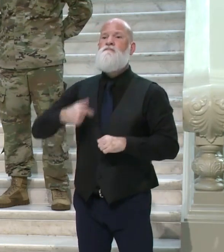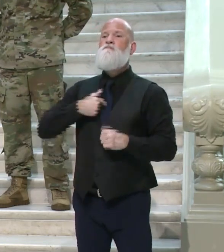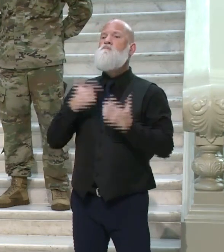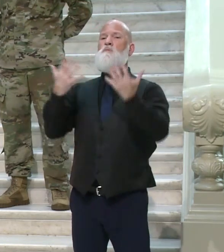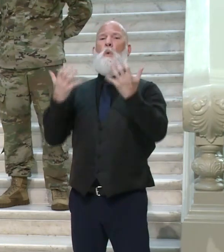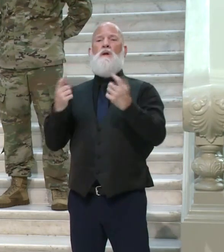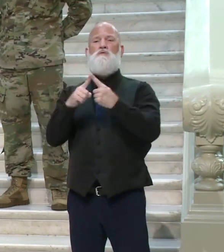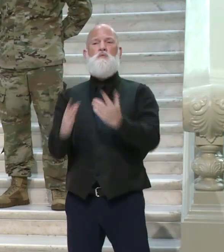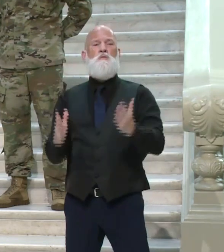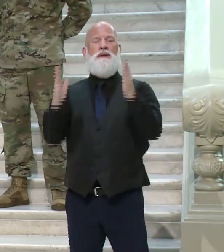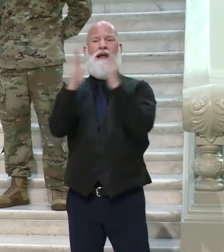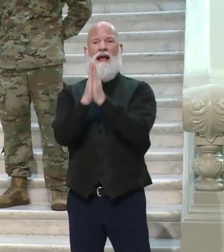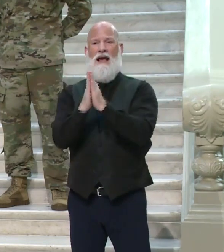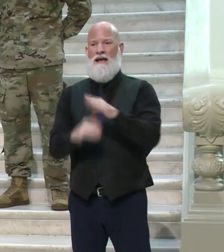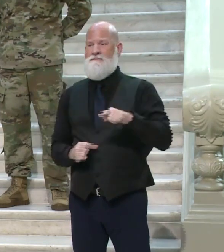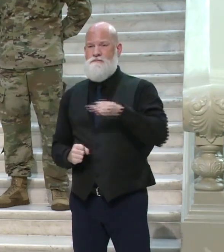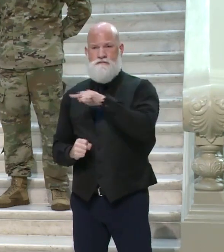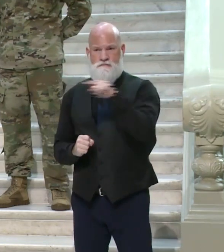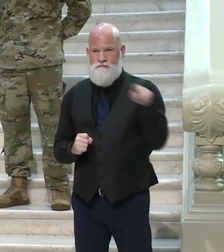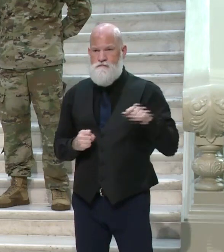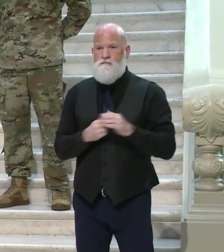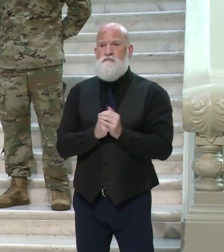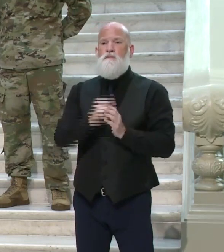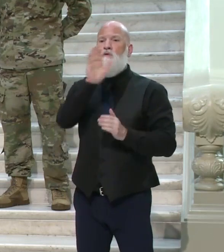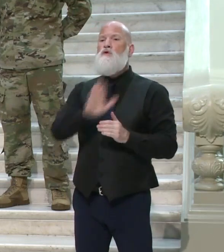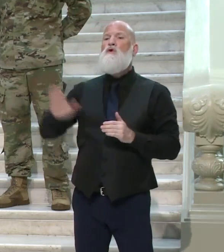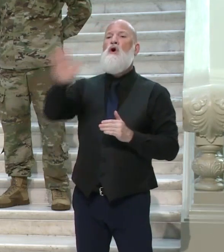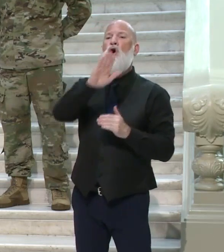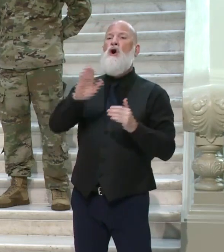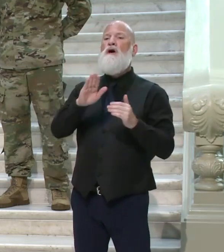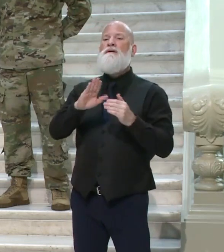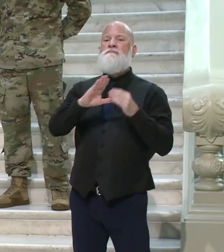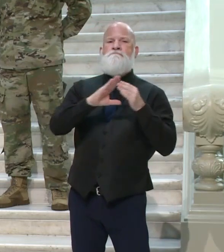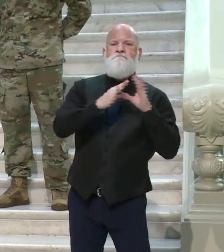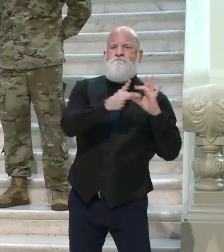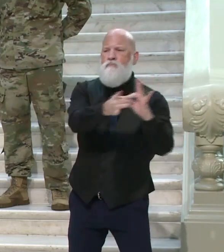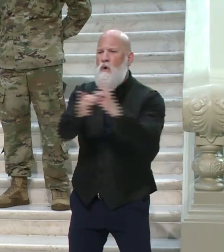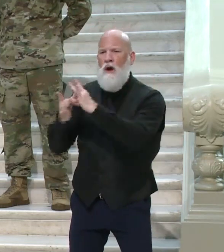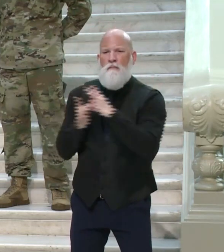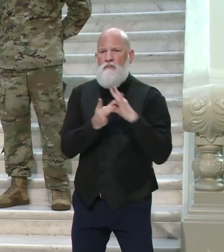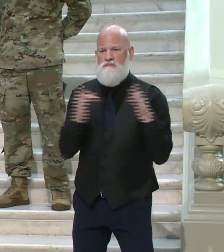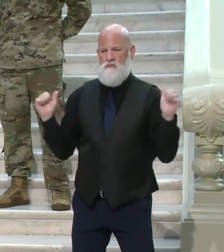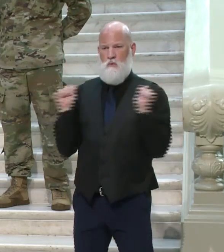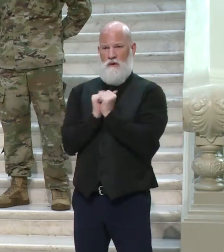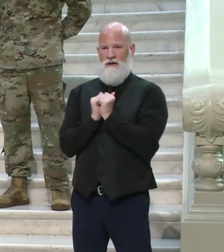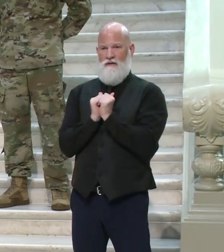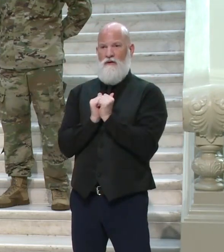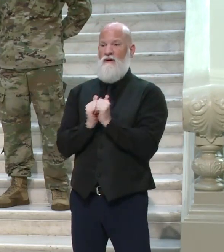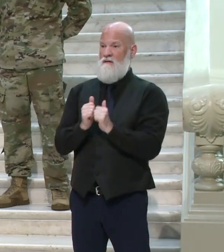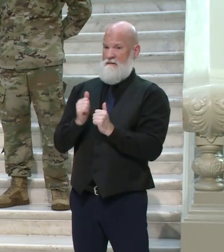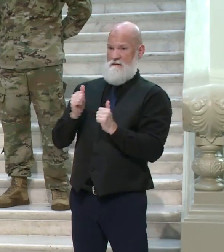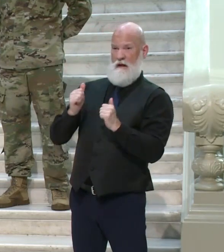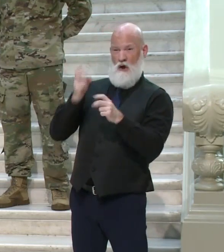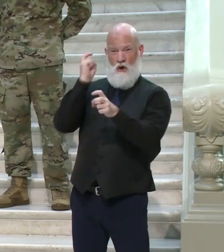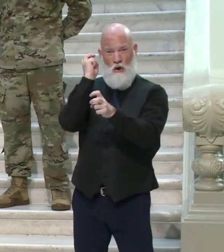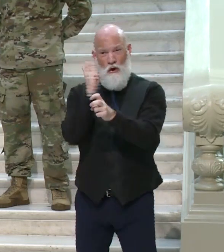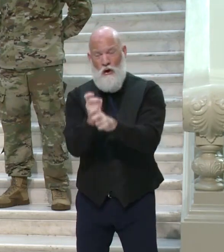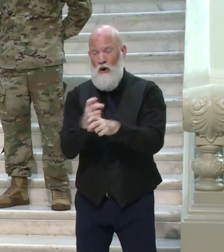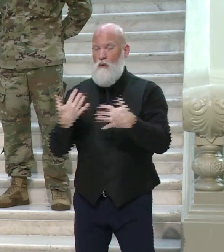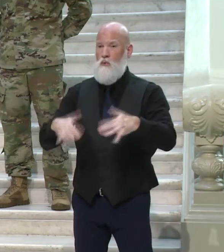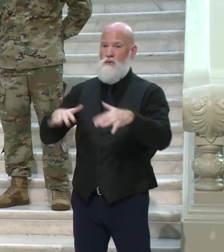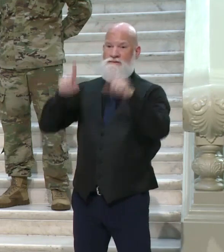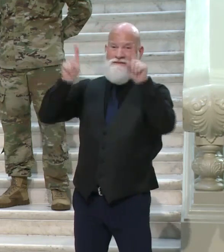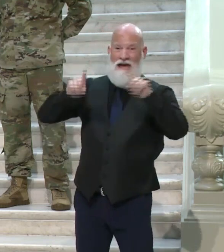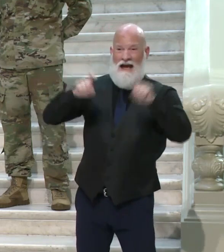are unprecedented times in our state and our nation, but we are making great progress. We have